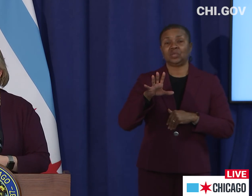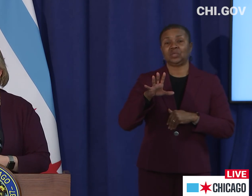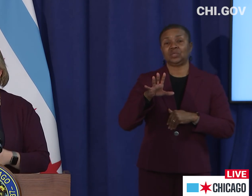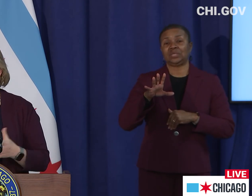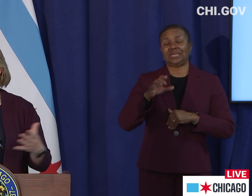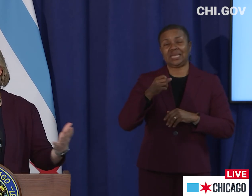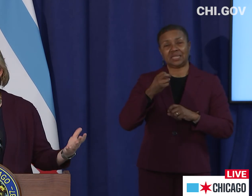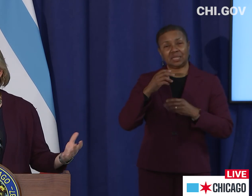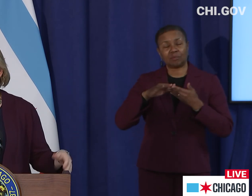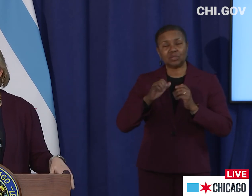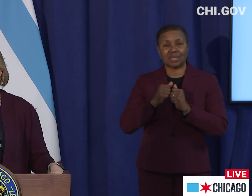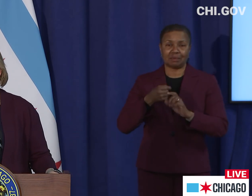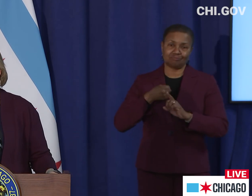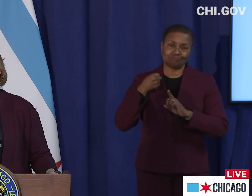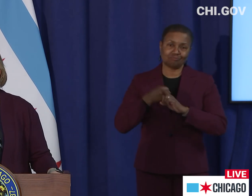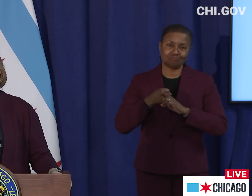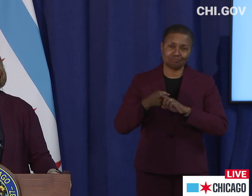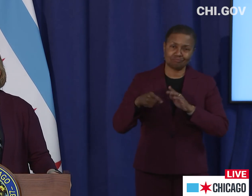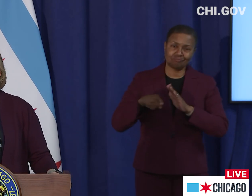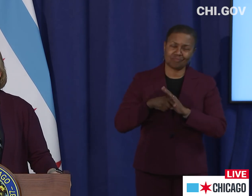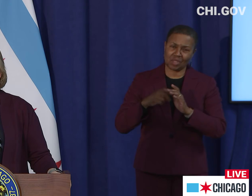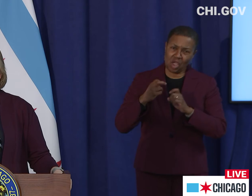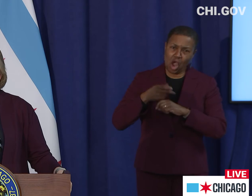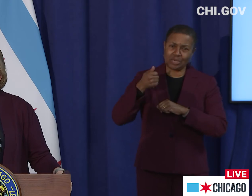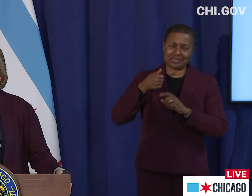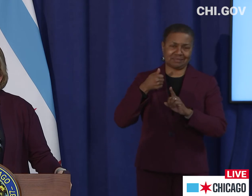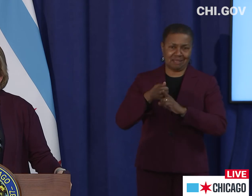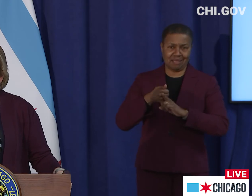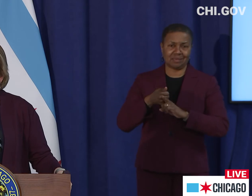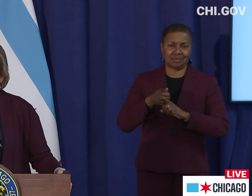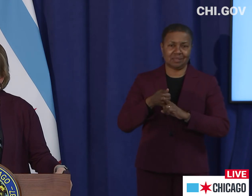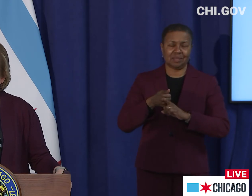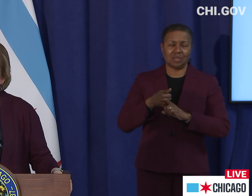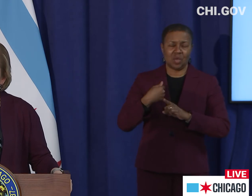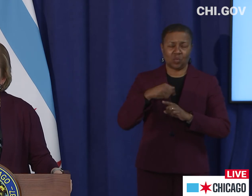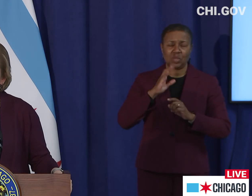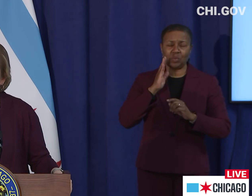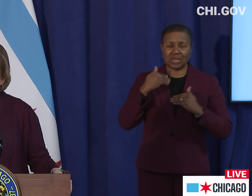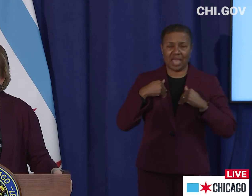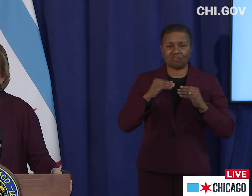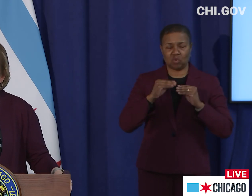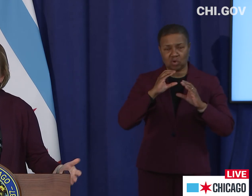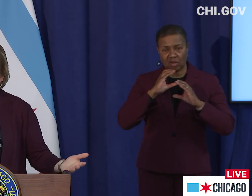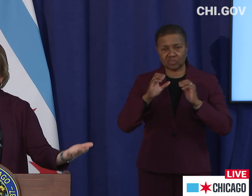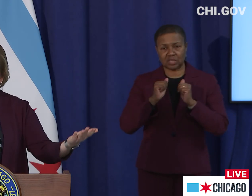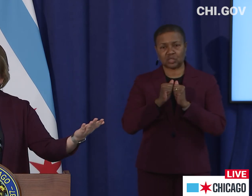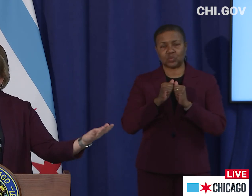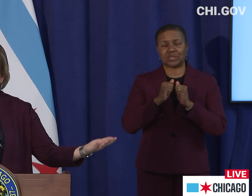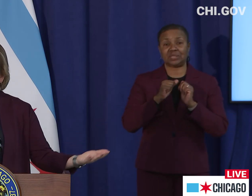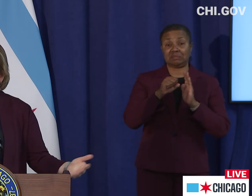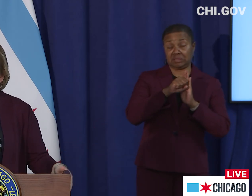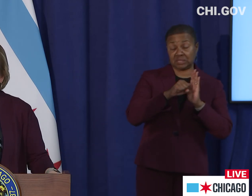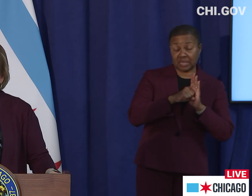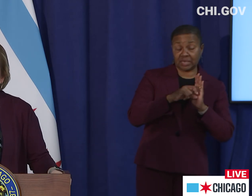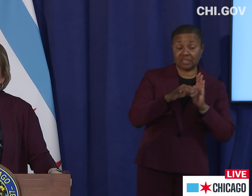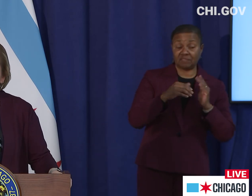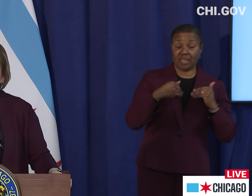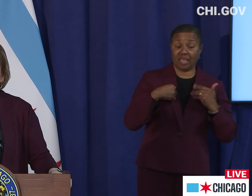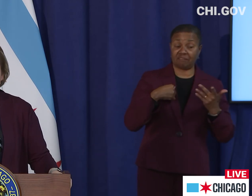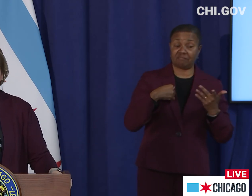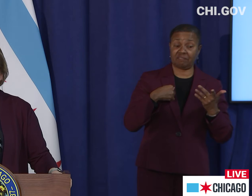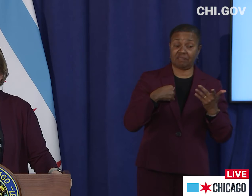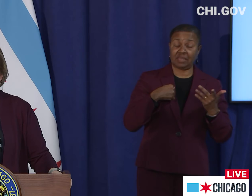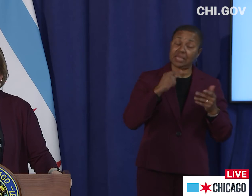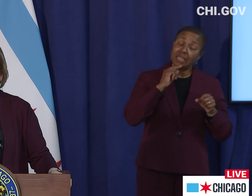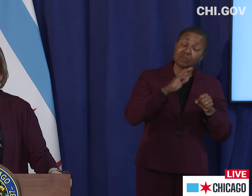hardest hit communities because it just dilutes the amount that's available. So we'll have some more conversation, certainly with the state. If they have gotten some assurance that